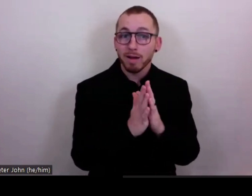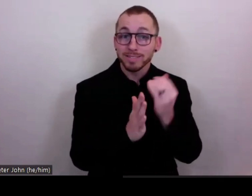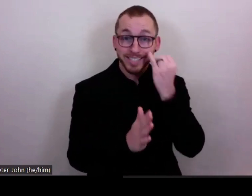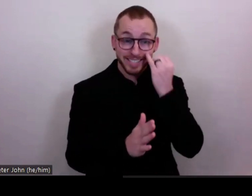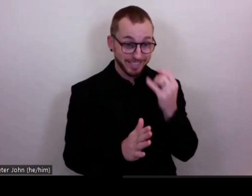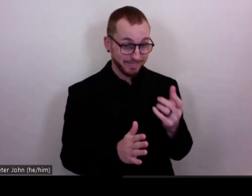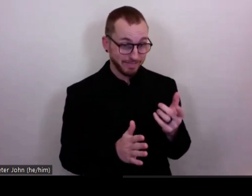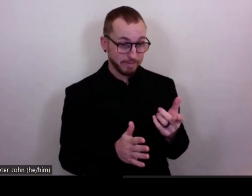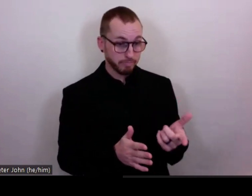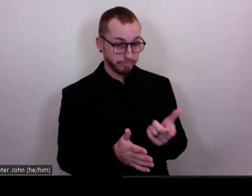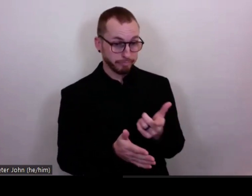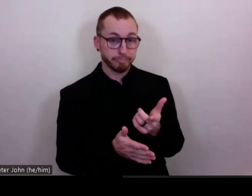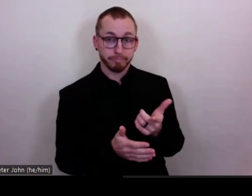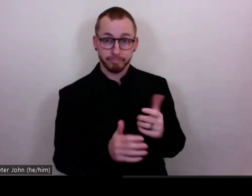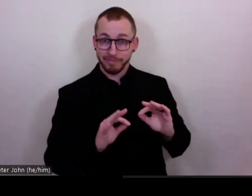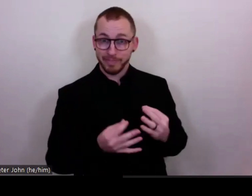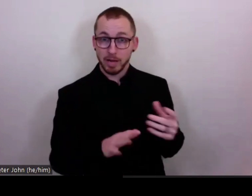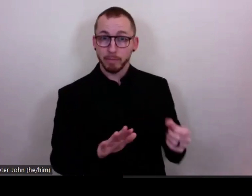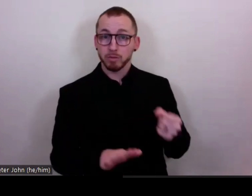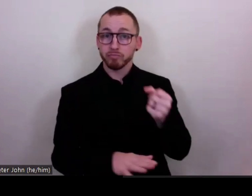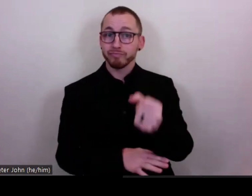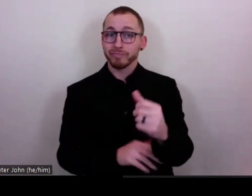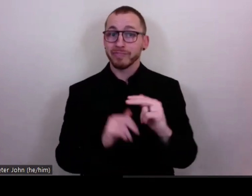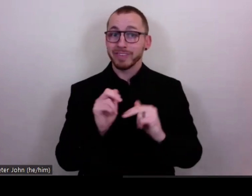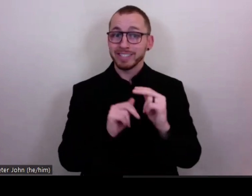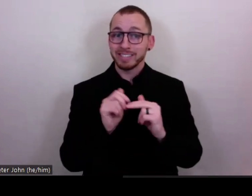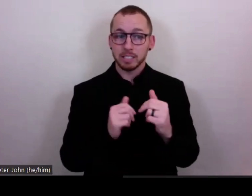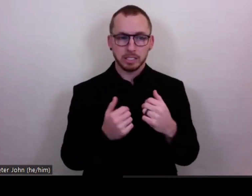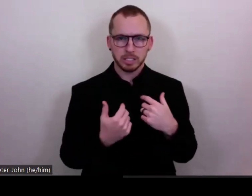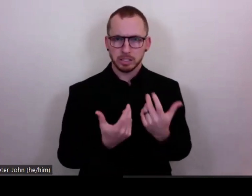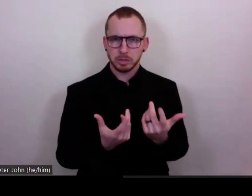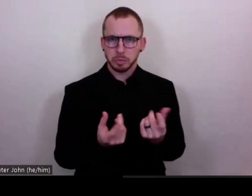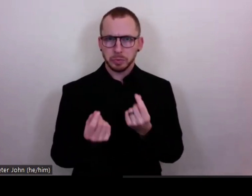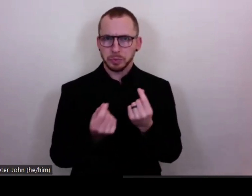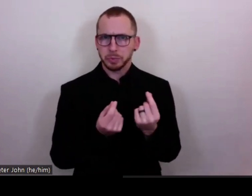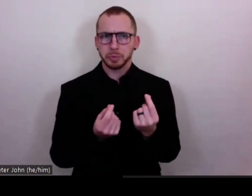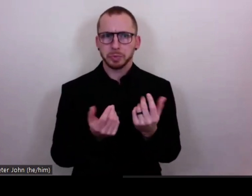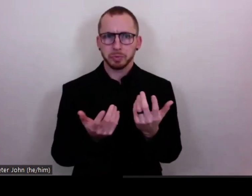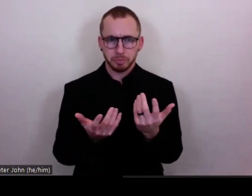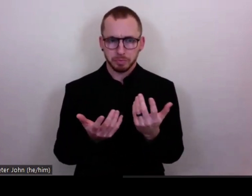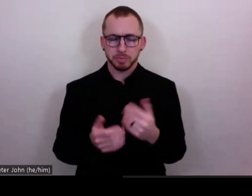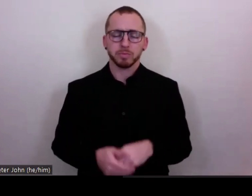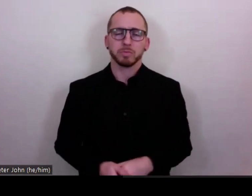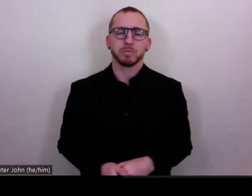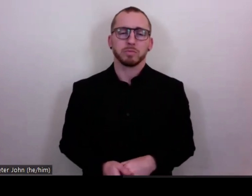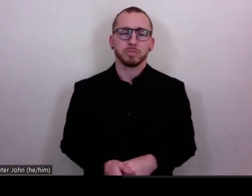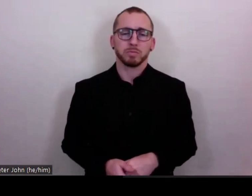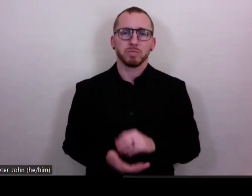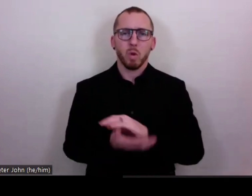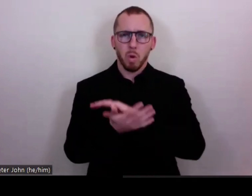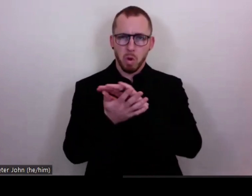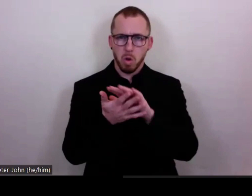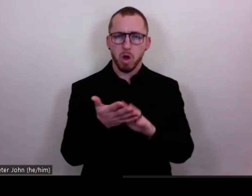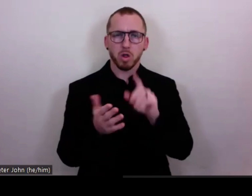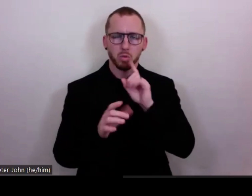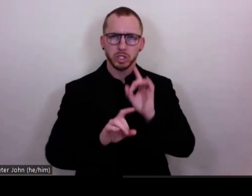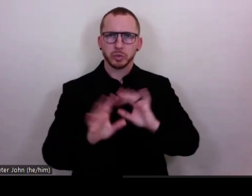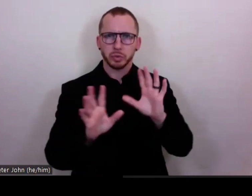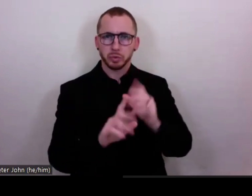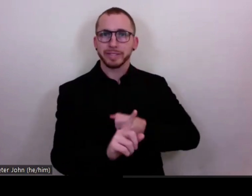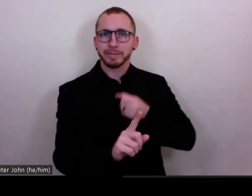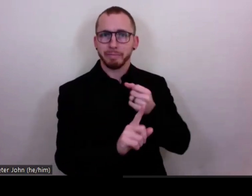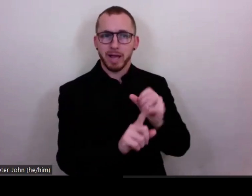facility? No. All of those things dramatically impact